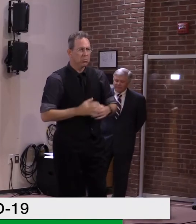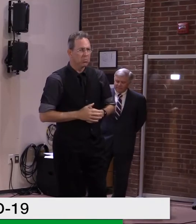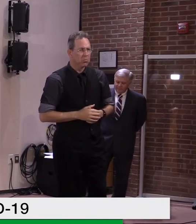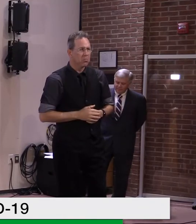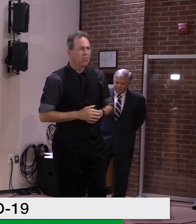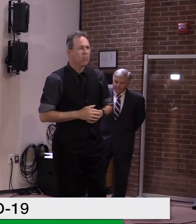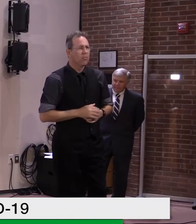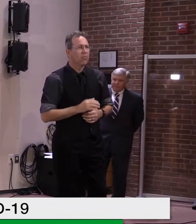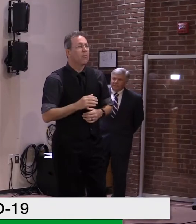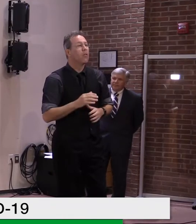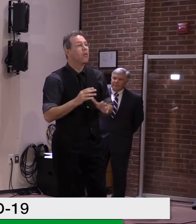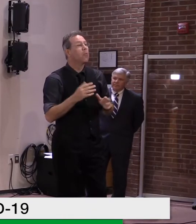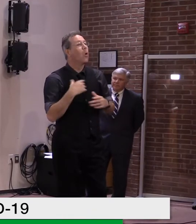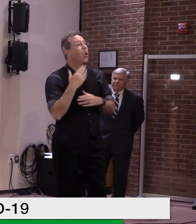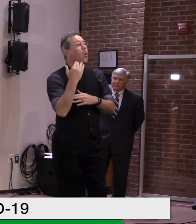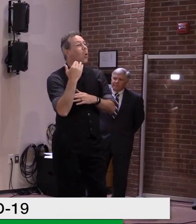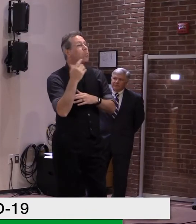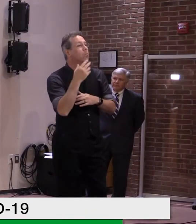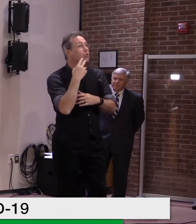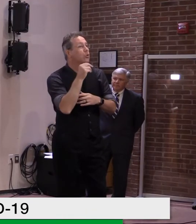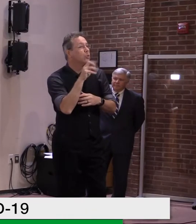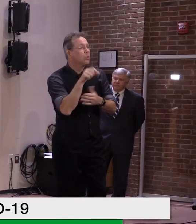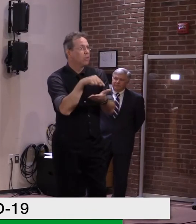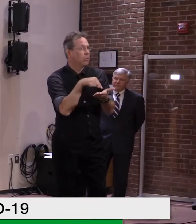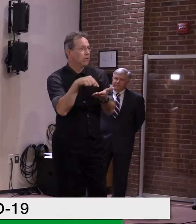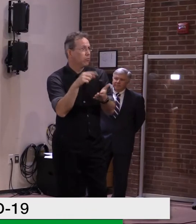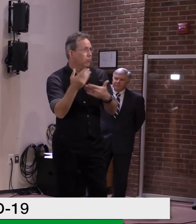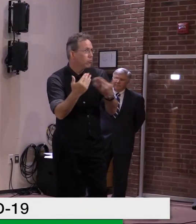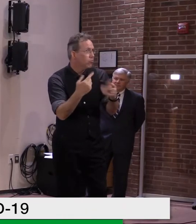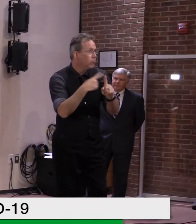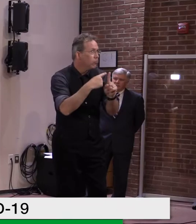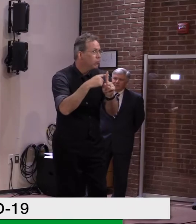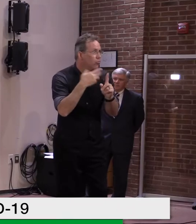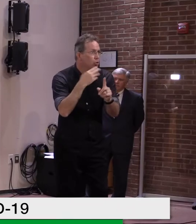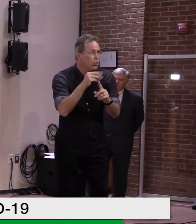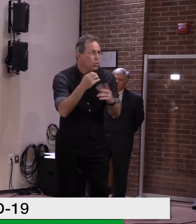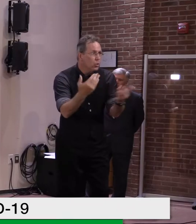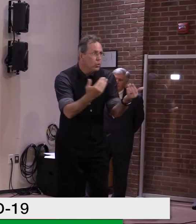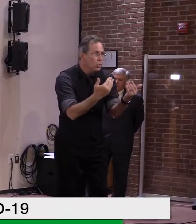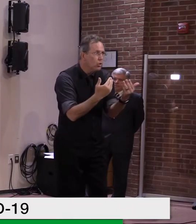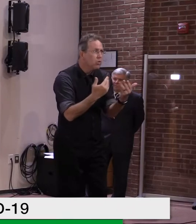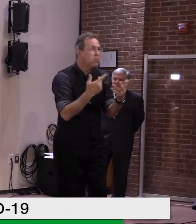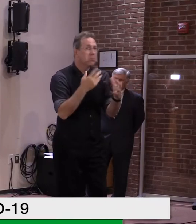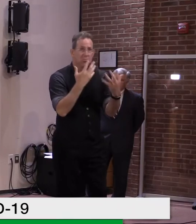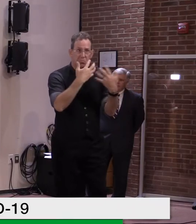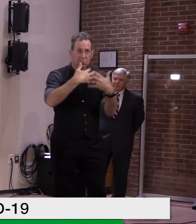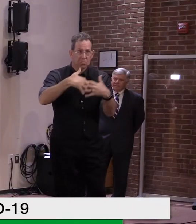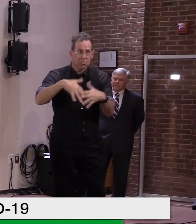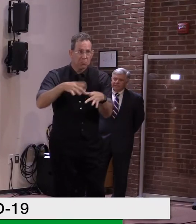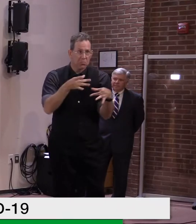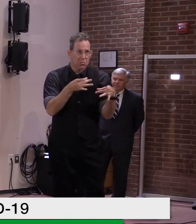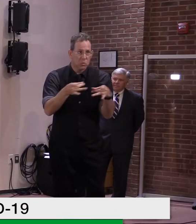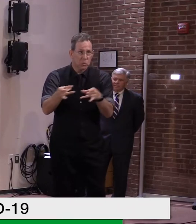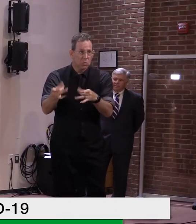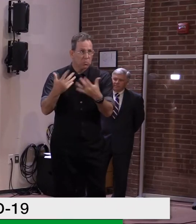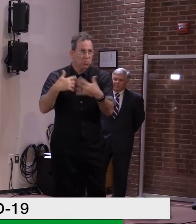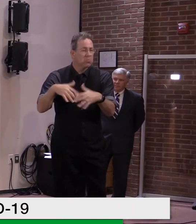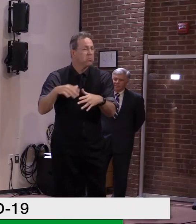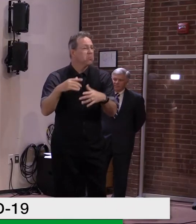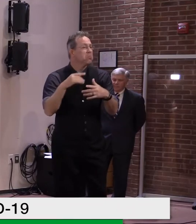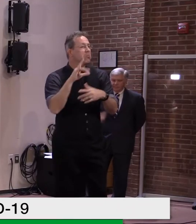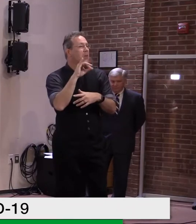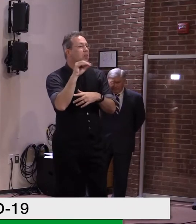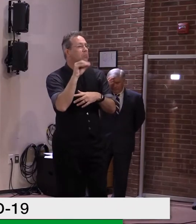a week from now, and it'll all happen somewhat naturally. But we'll see. But we think we have all the